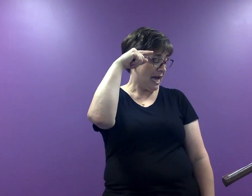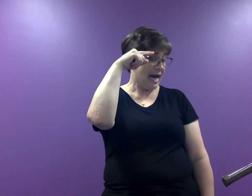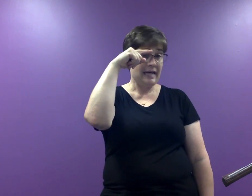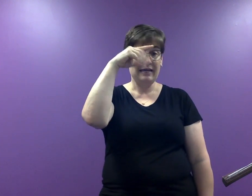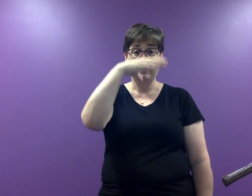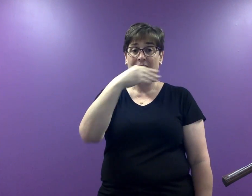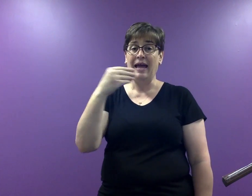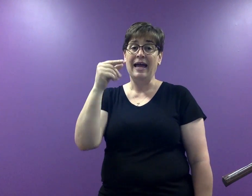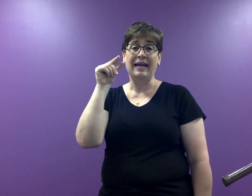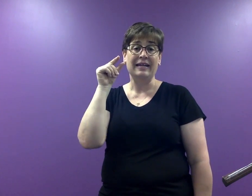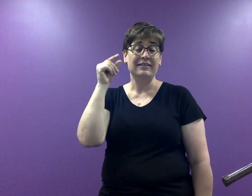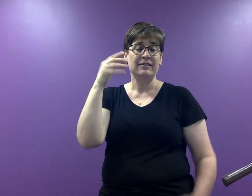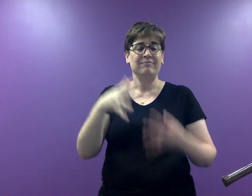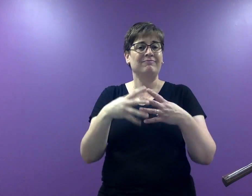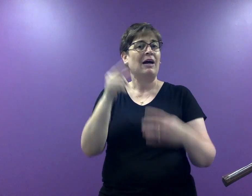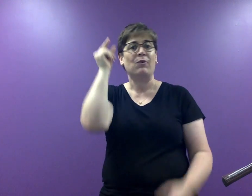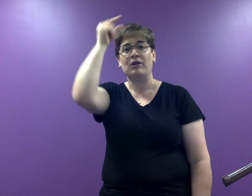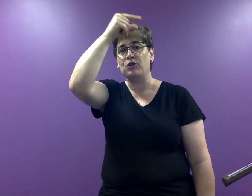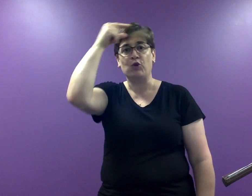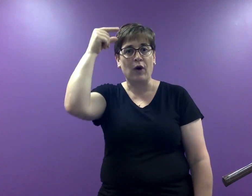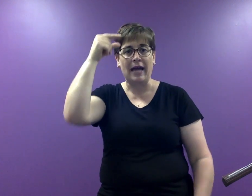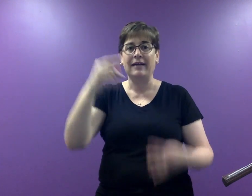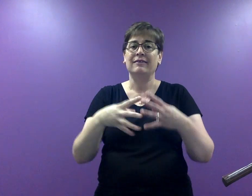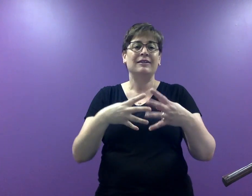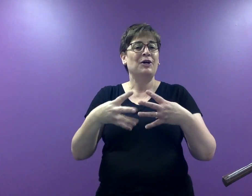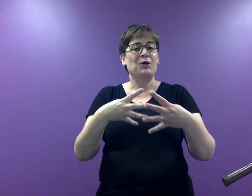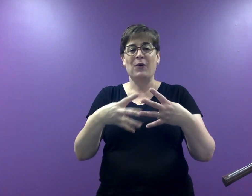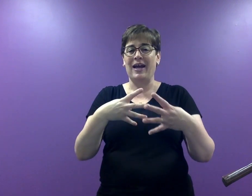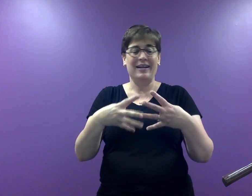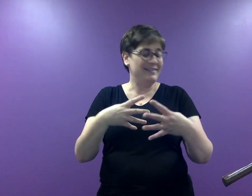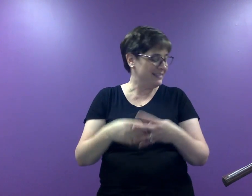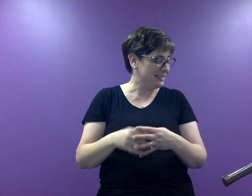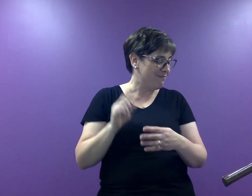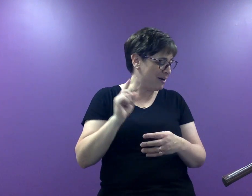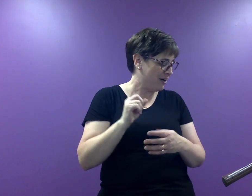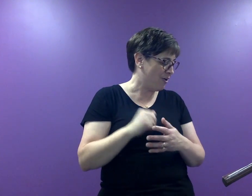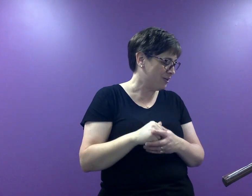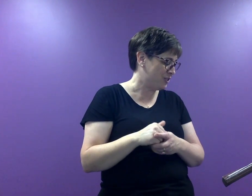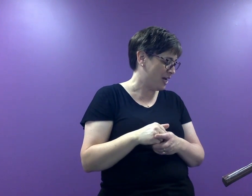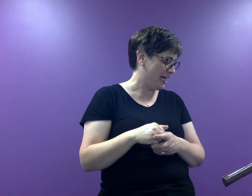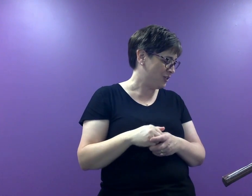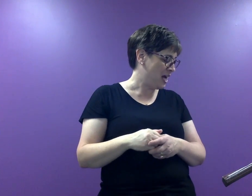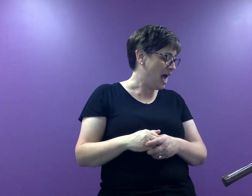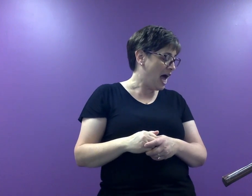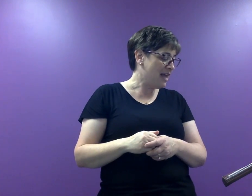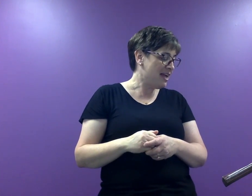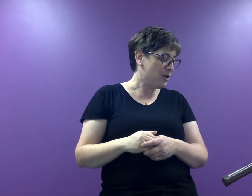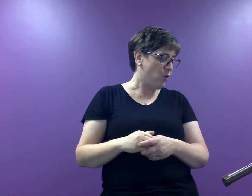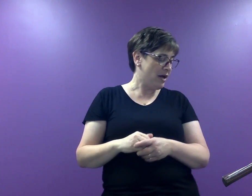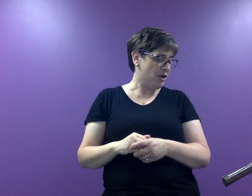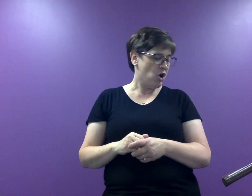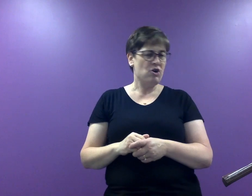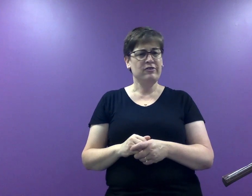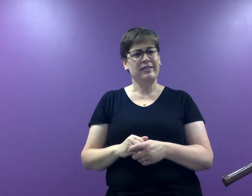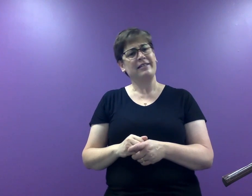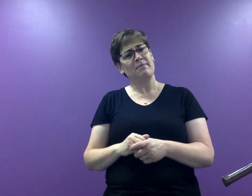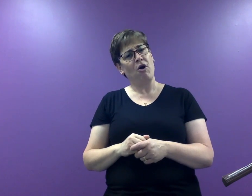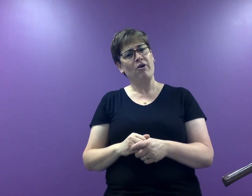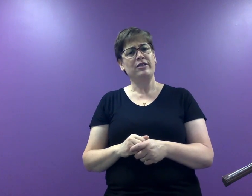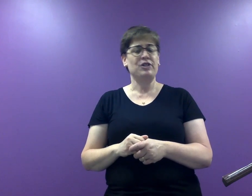black and I want to do gray. Gray. So very hard to change. I like white cars and some orange and